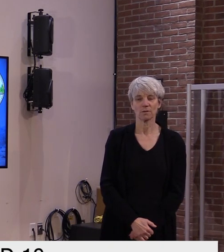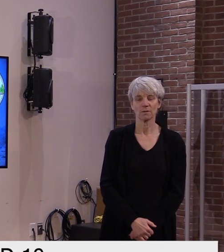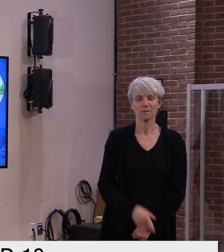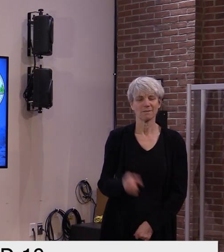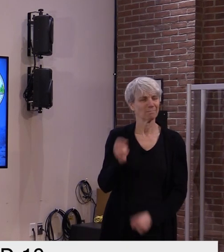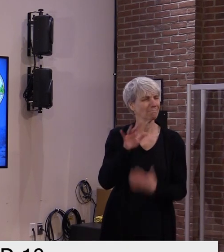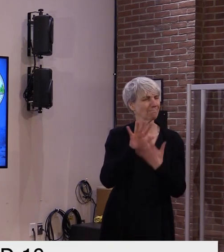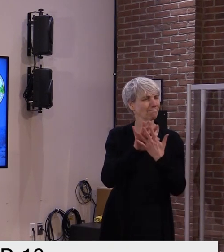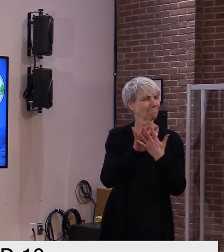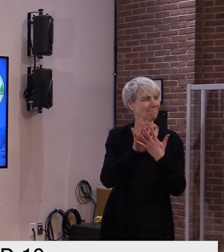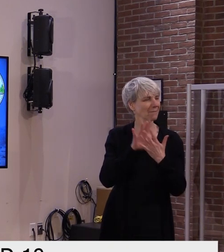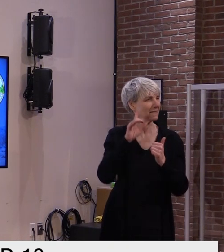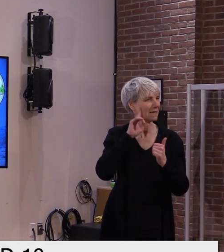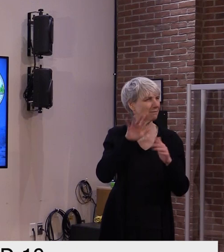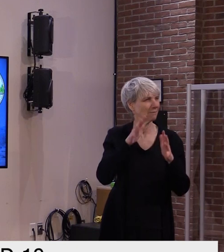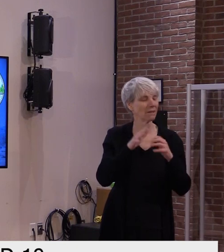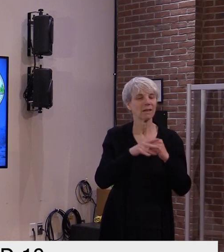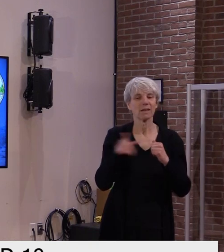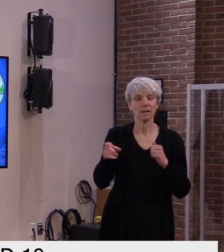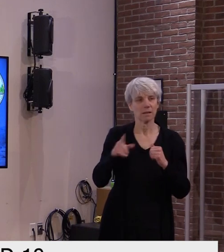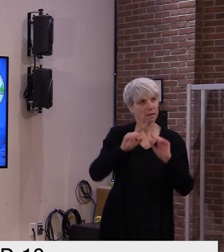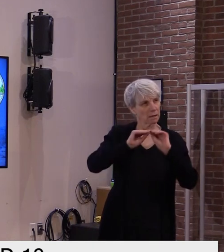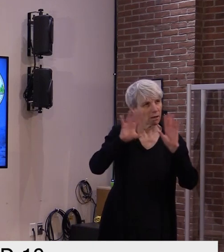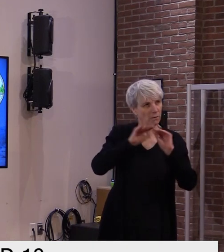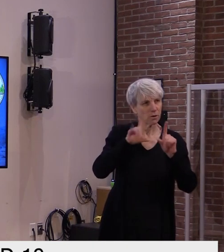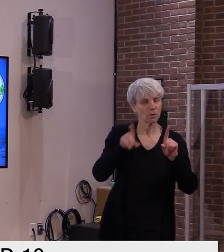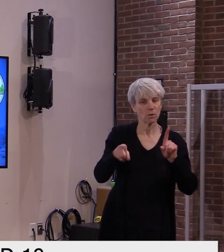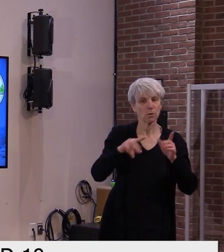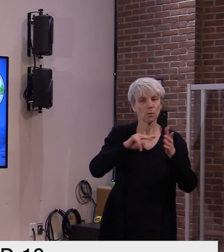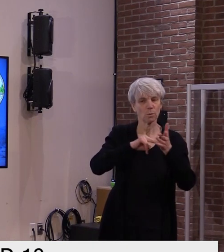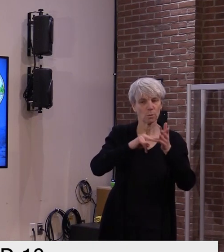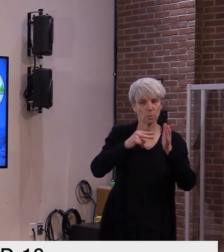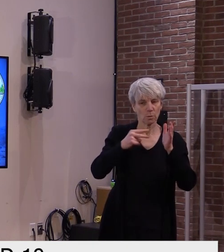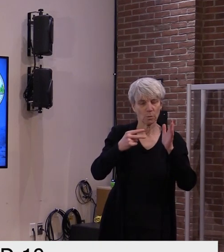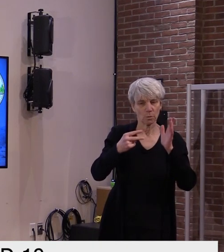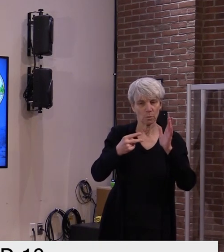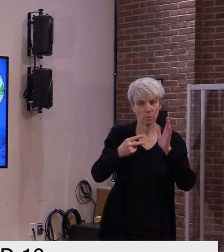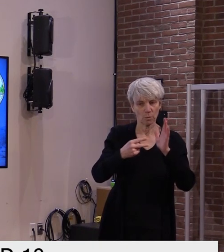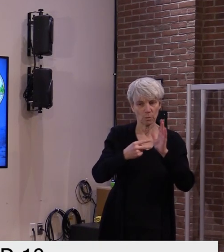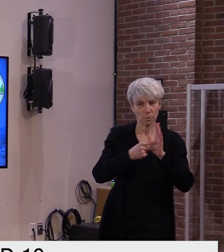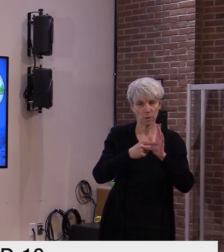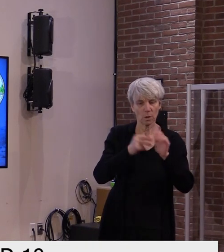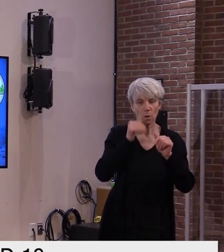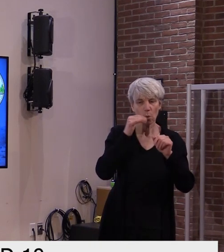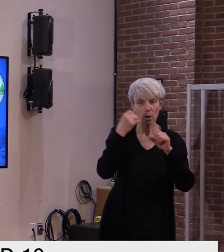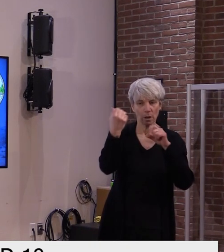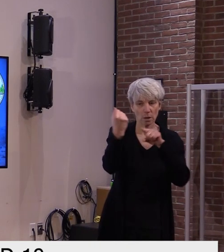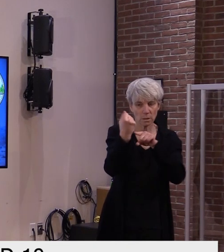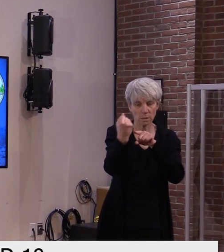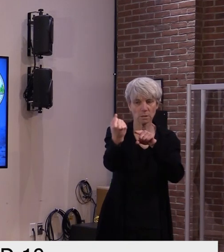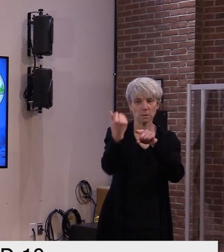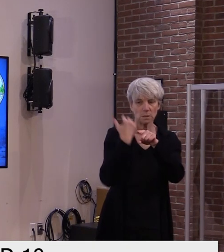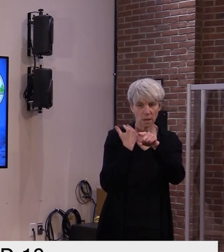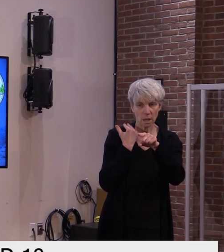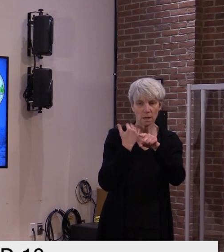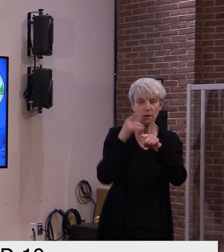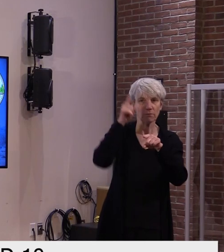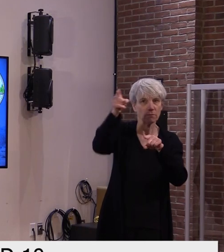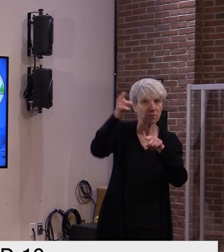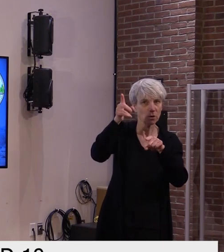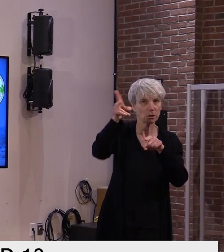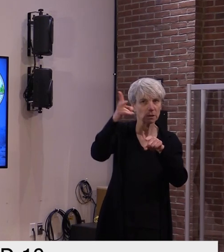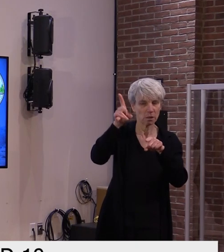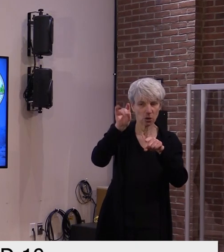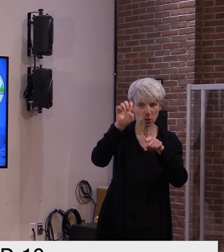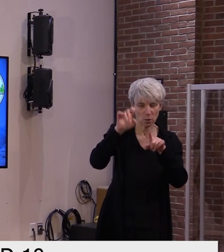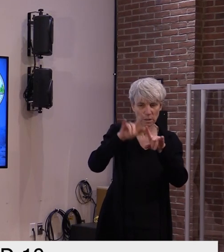they release all these vaccine doses at once intended to vaccinate more people with the first dose, Vermont would just